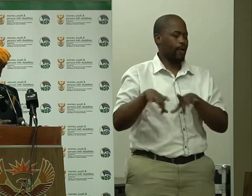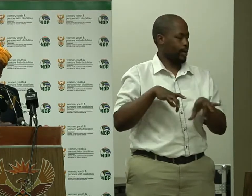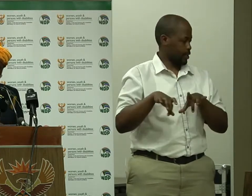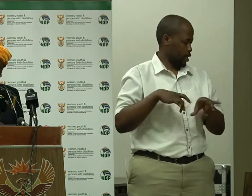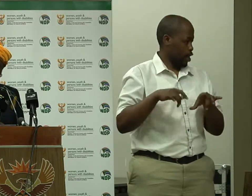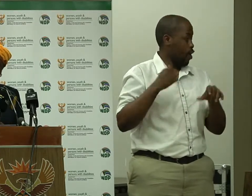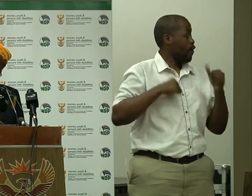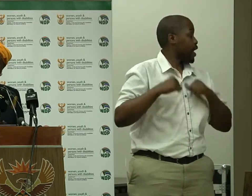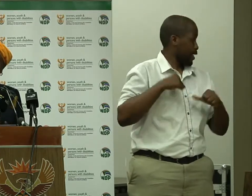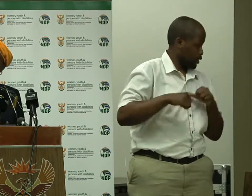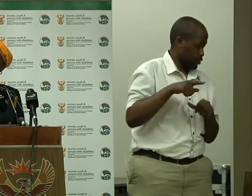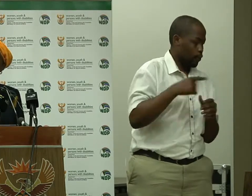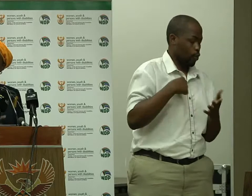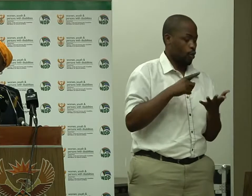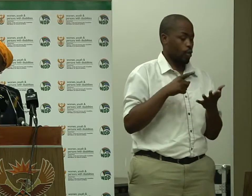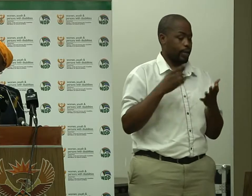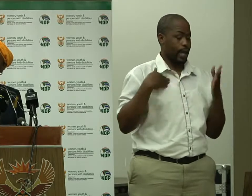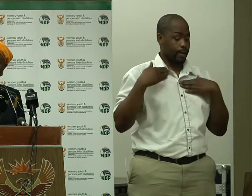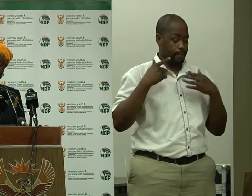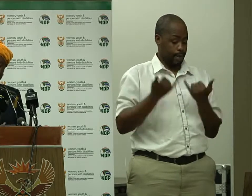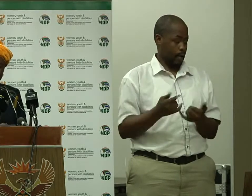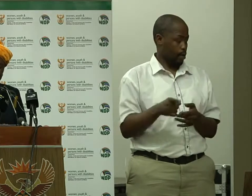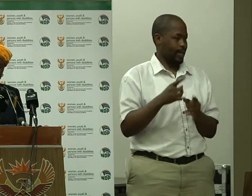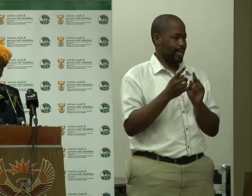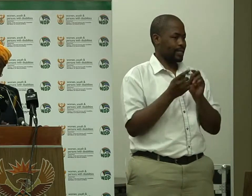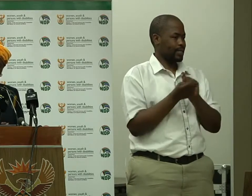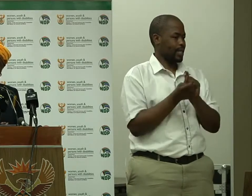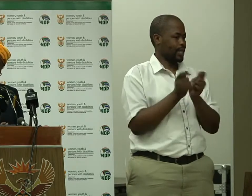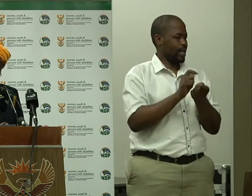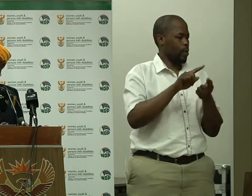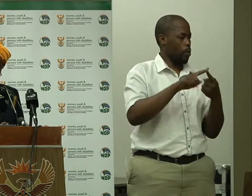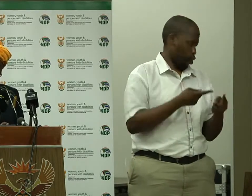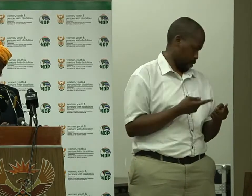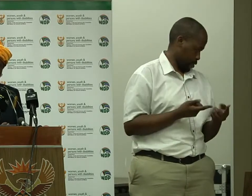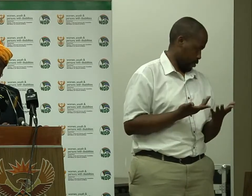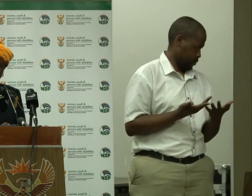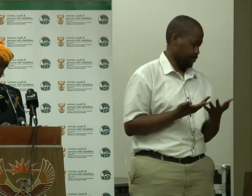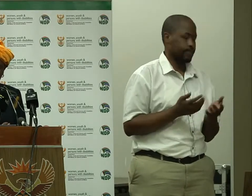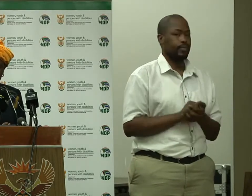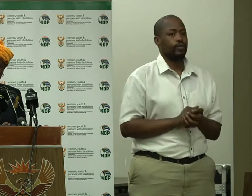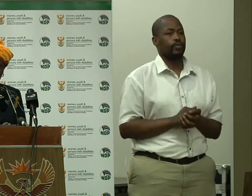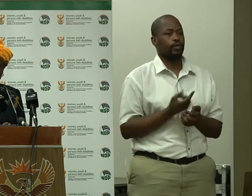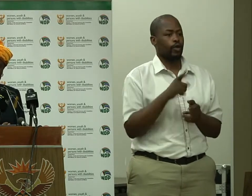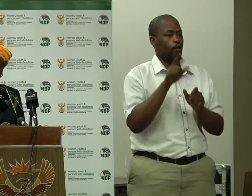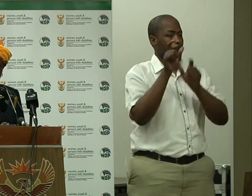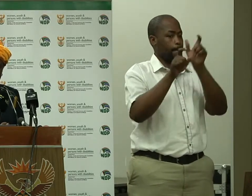current administration, is a turning point, in particular